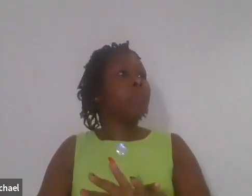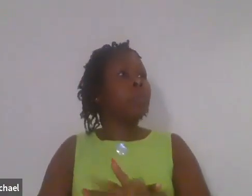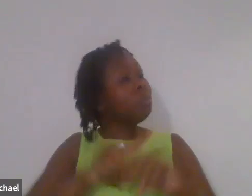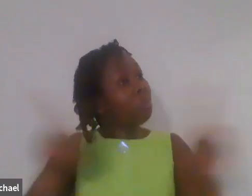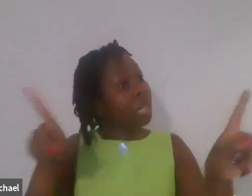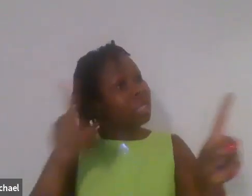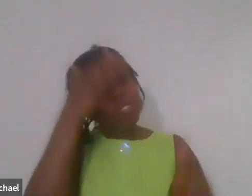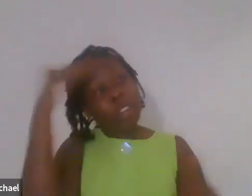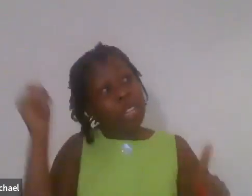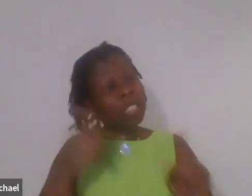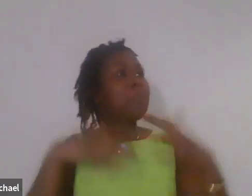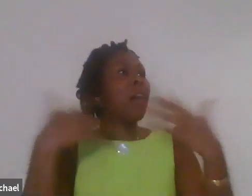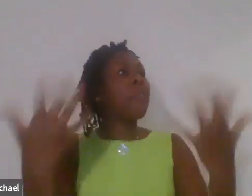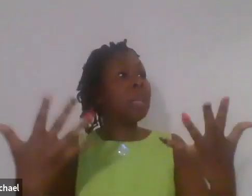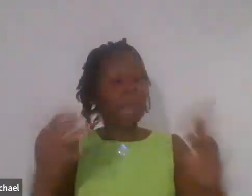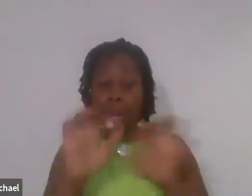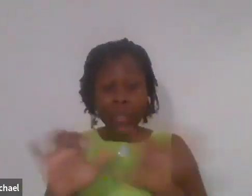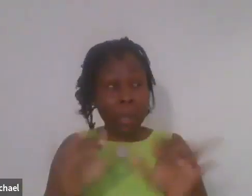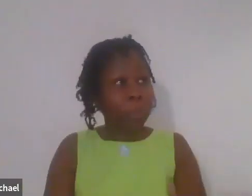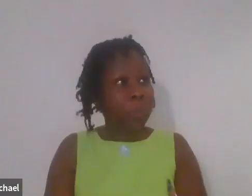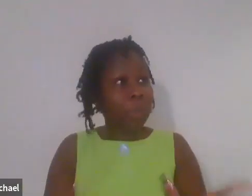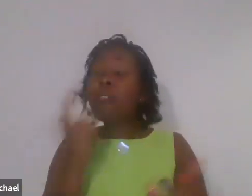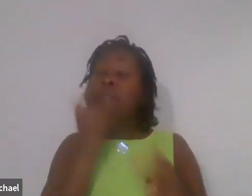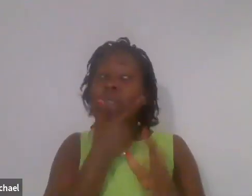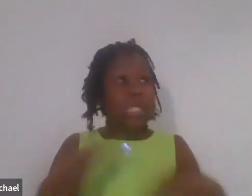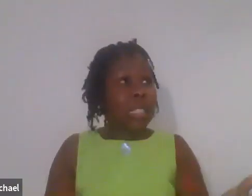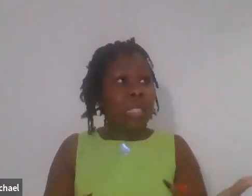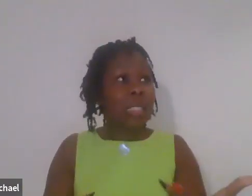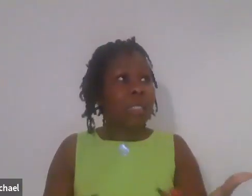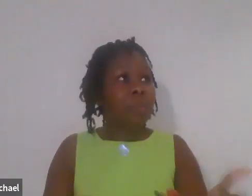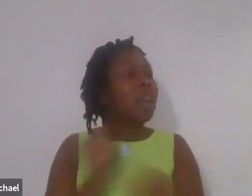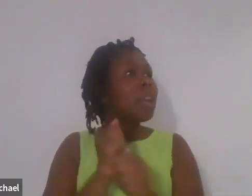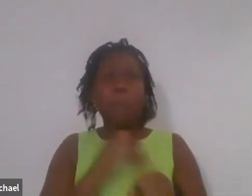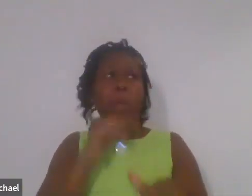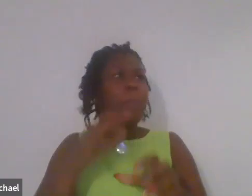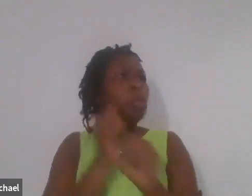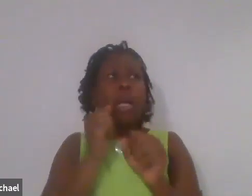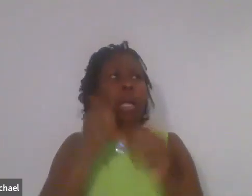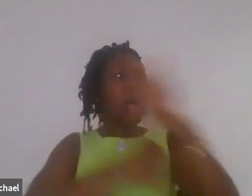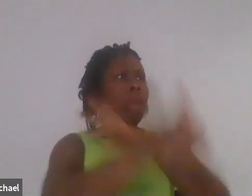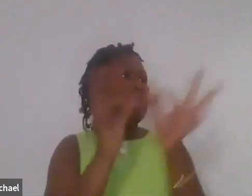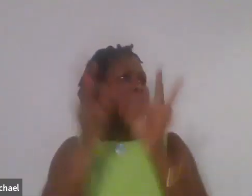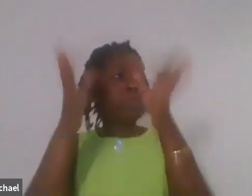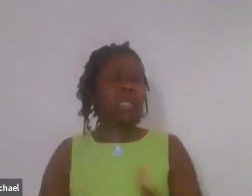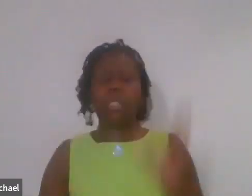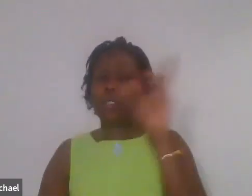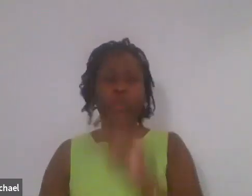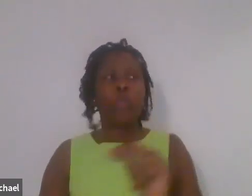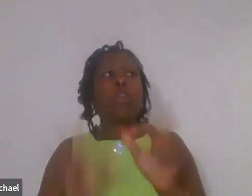language interpreter. But they're forgetting I can do my own work. I'm not working under a